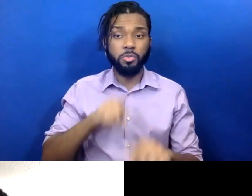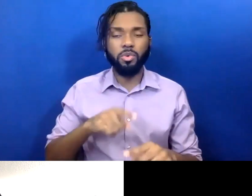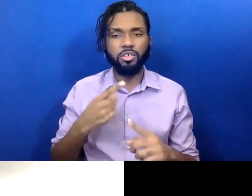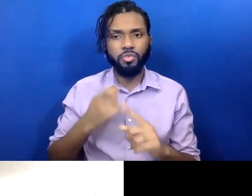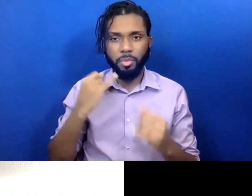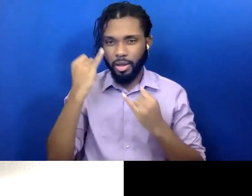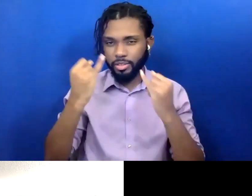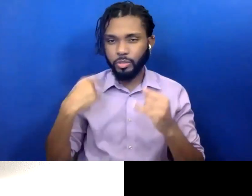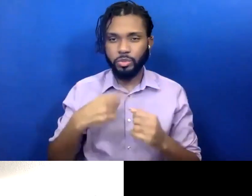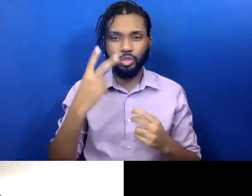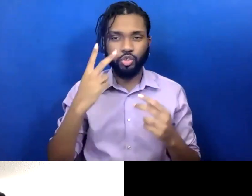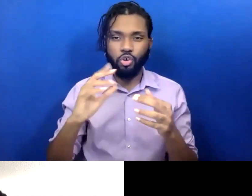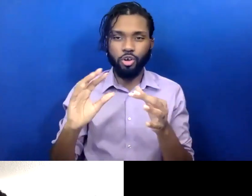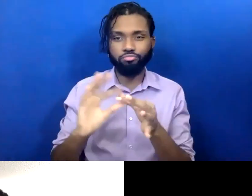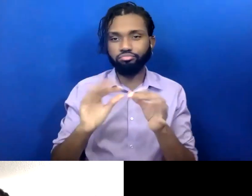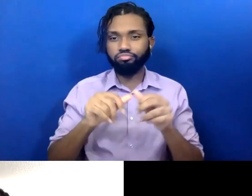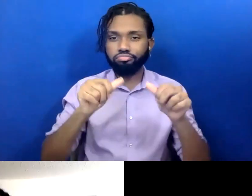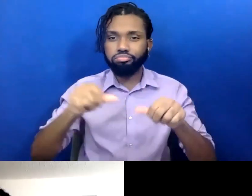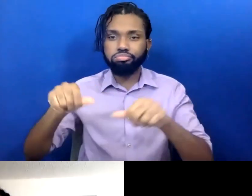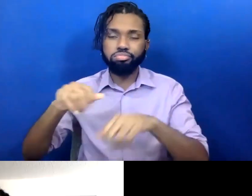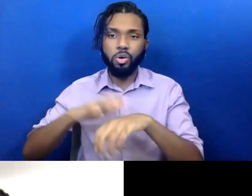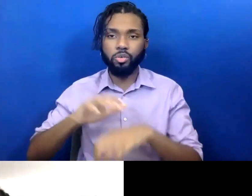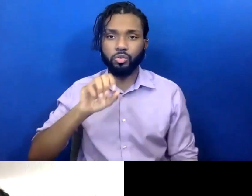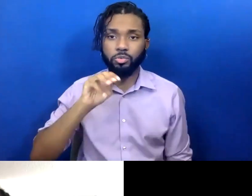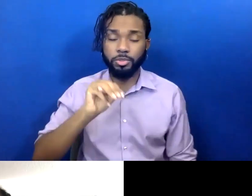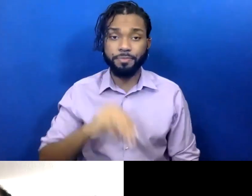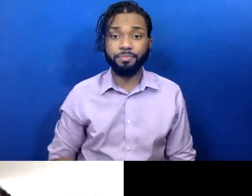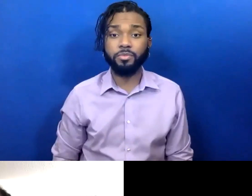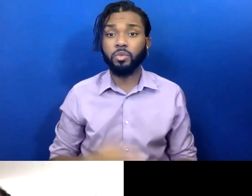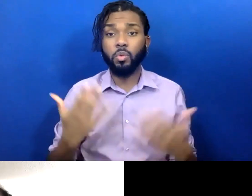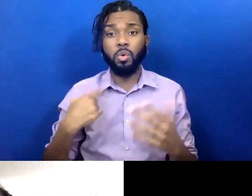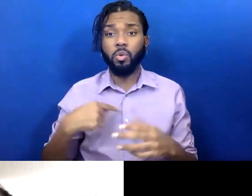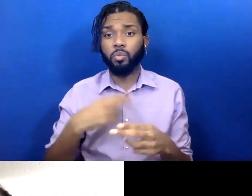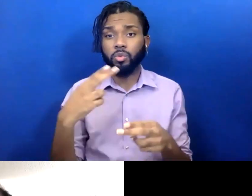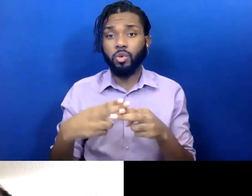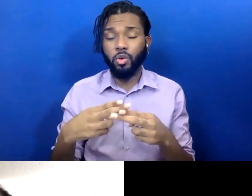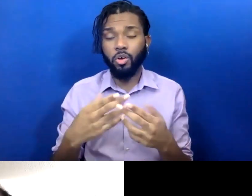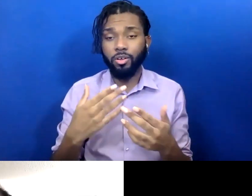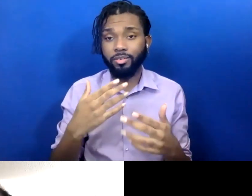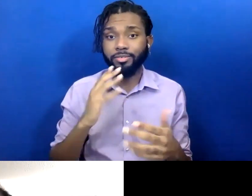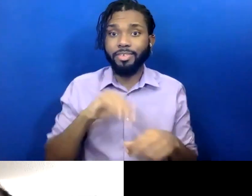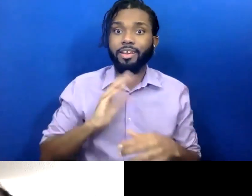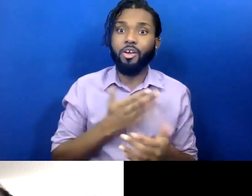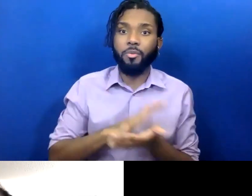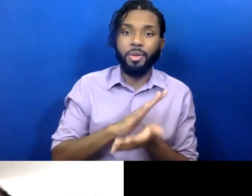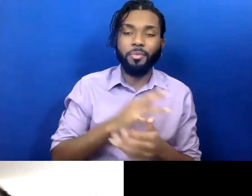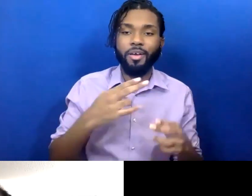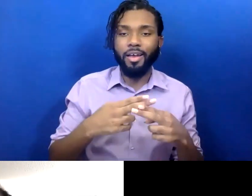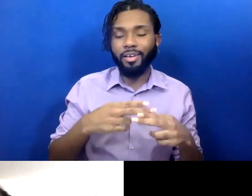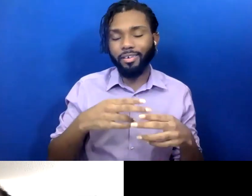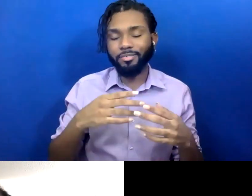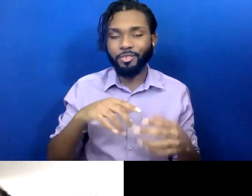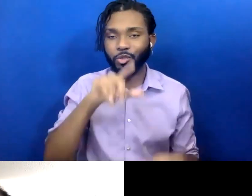on social media. So what we referred to actually in our paper as a Twitter beef.